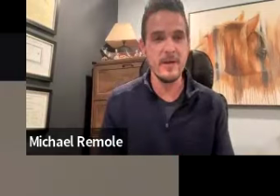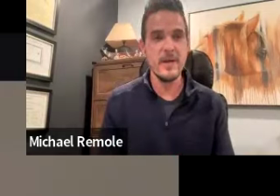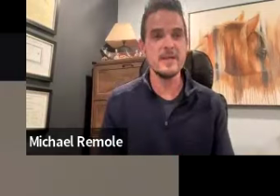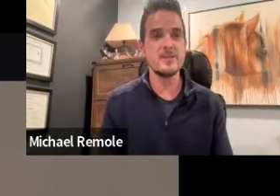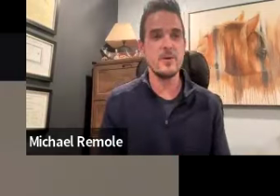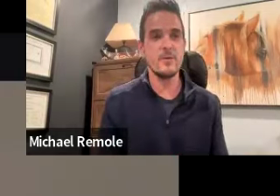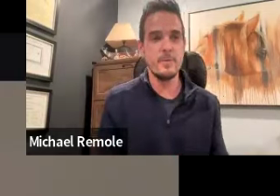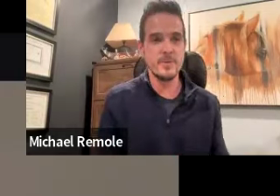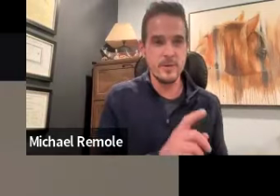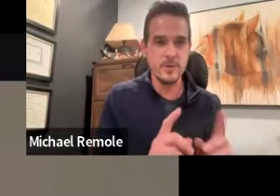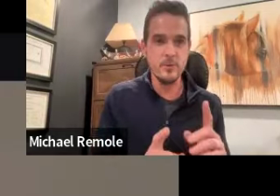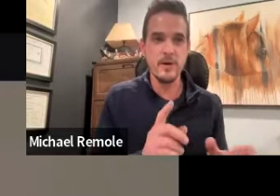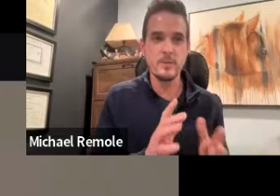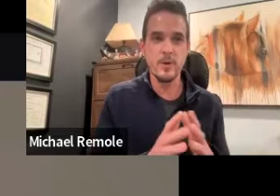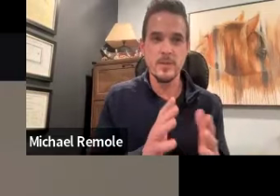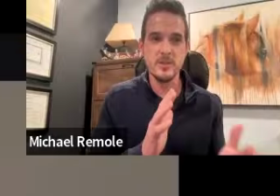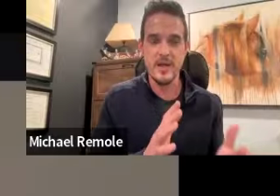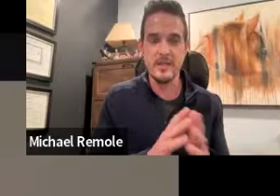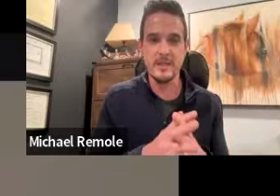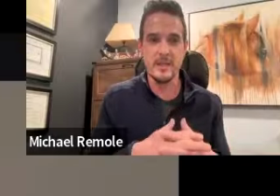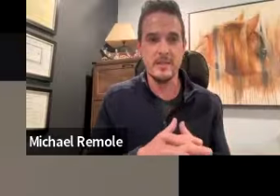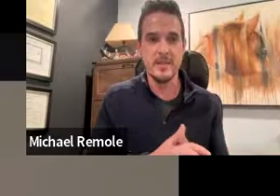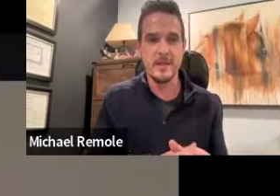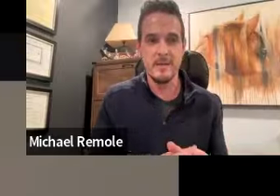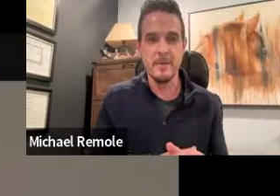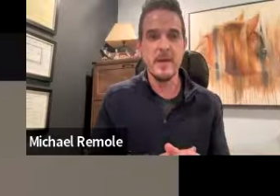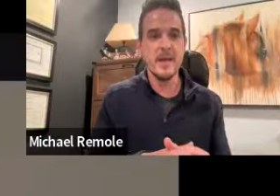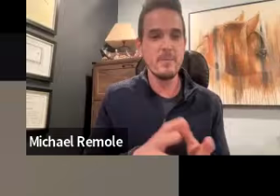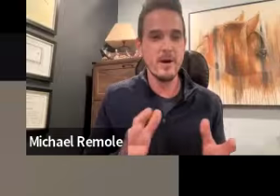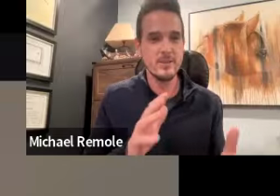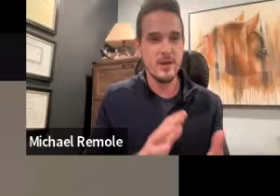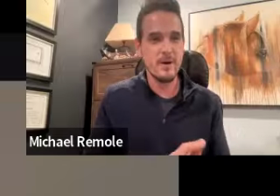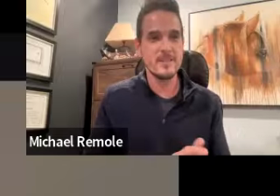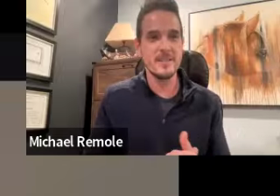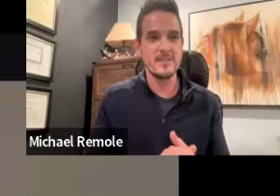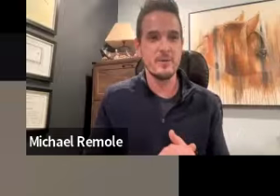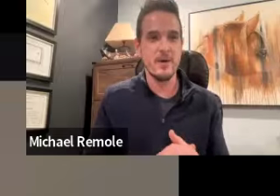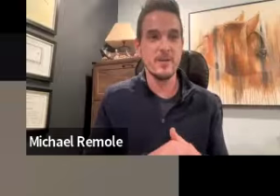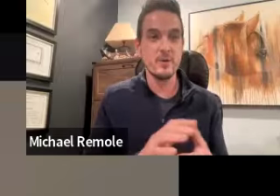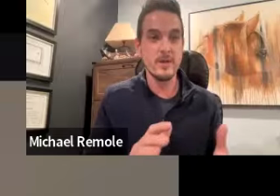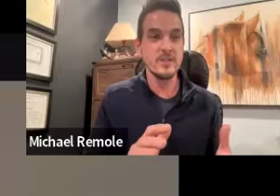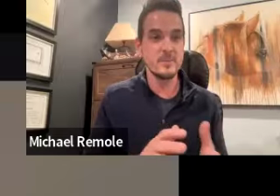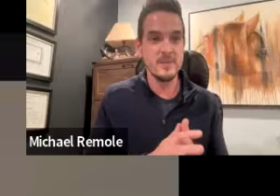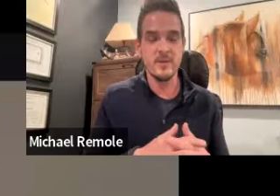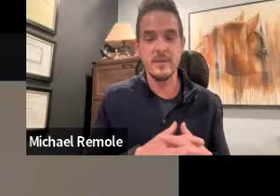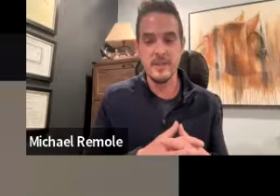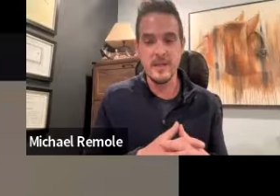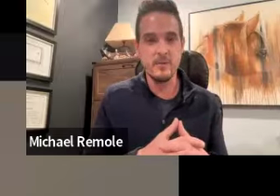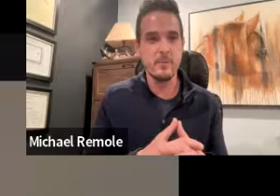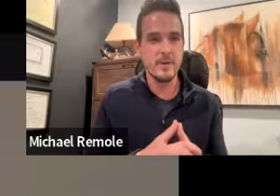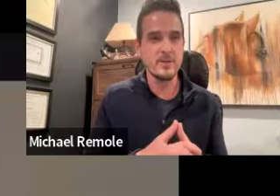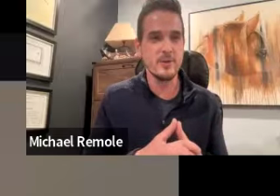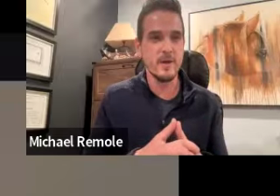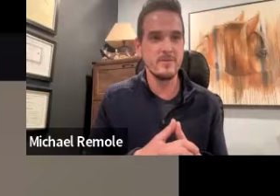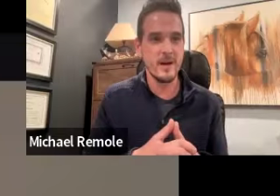you have. And so between the two of us, we're going to be checking the inbox, the chat box. And so if you have any questions specifically